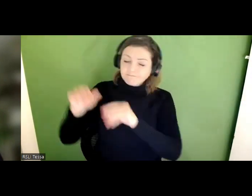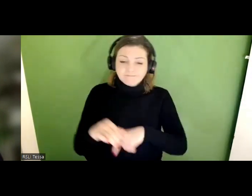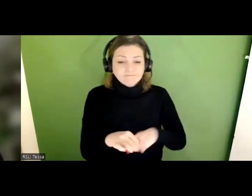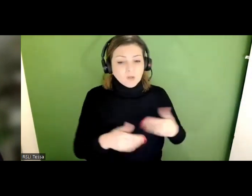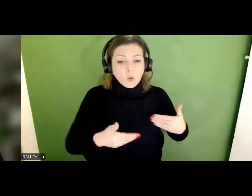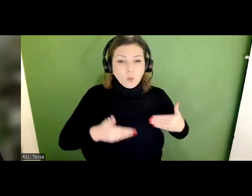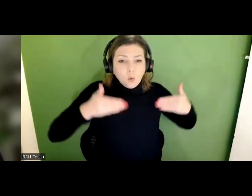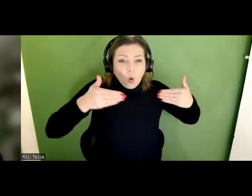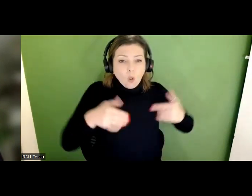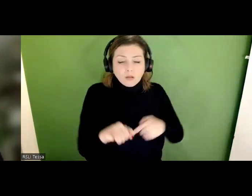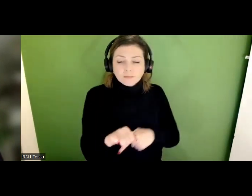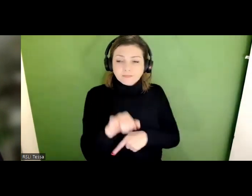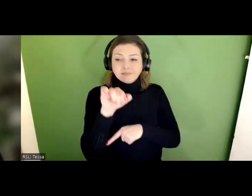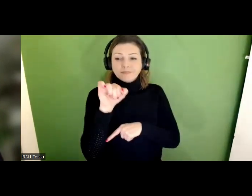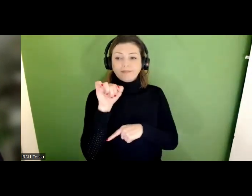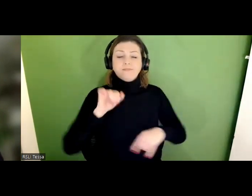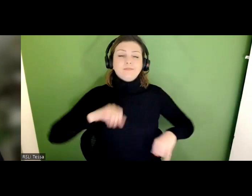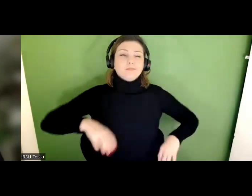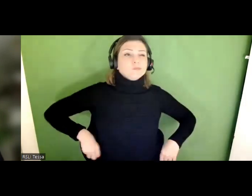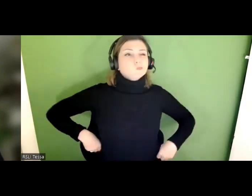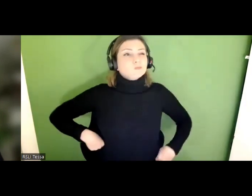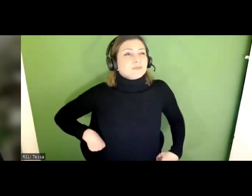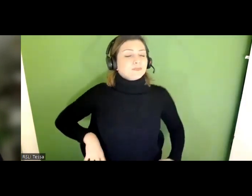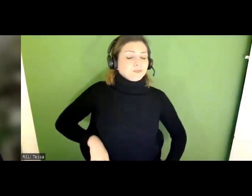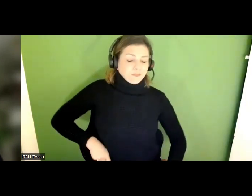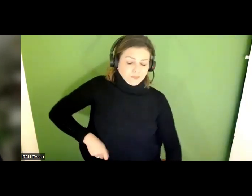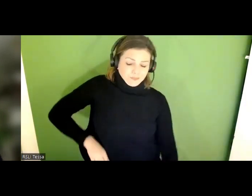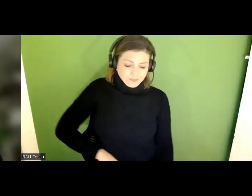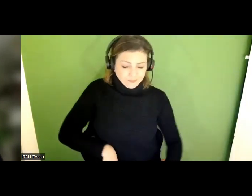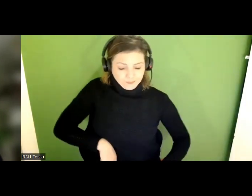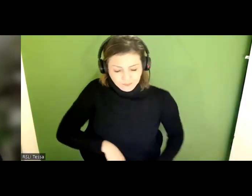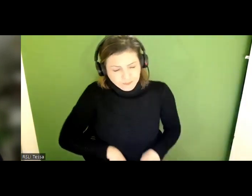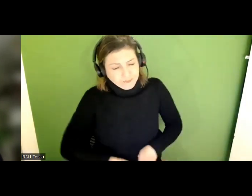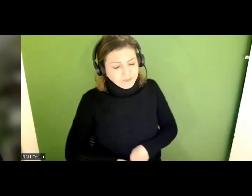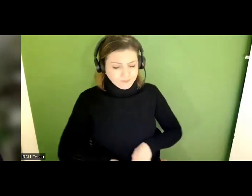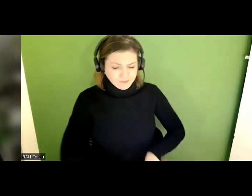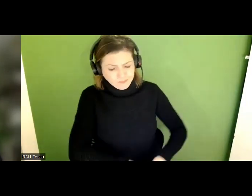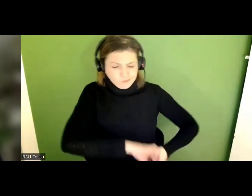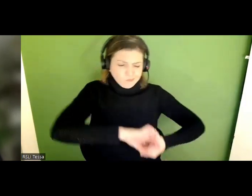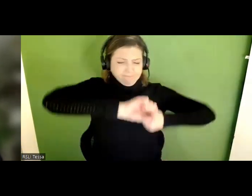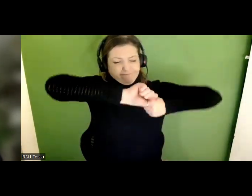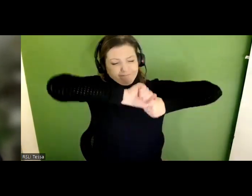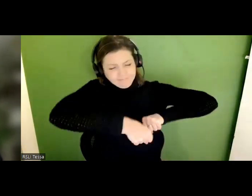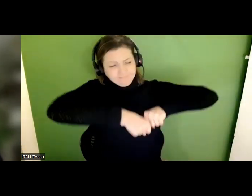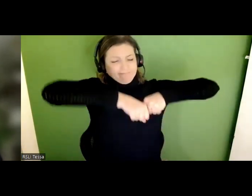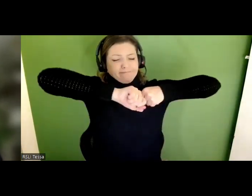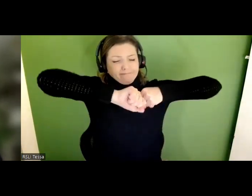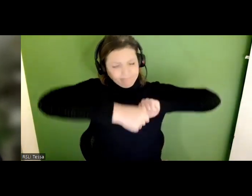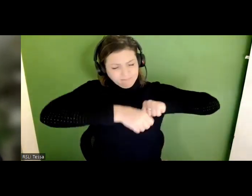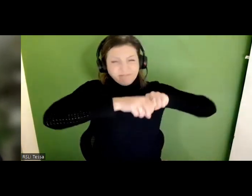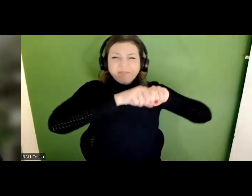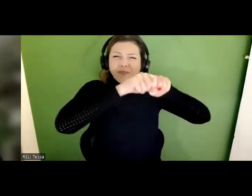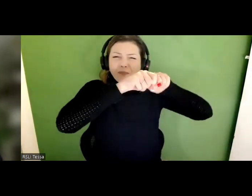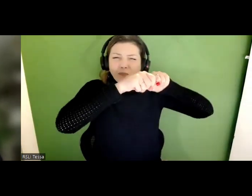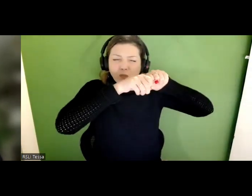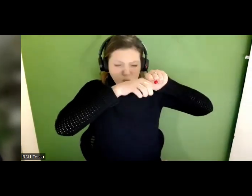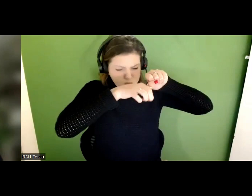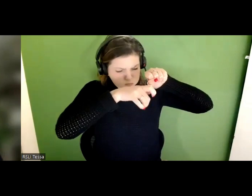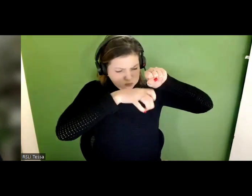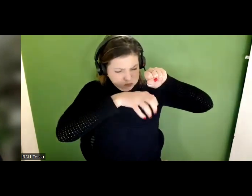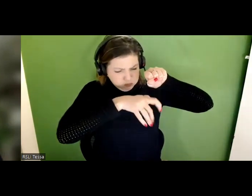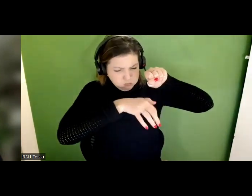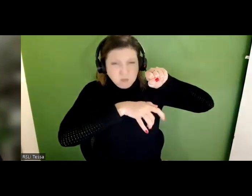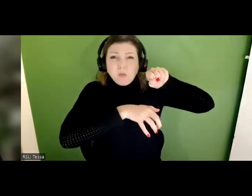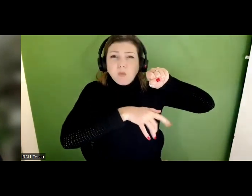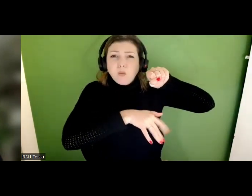high brick wall at the side of the road. She clutched the bottom of her skirt and wrung it out with both hands. A stream of muddy